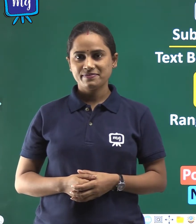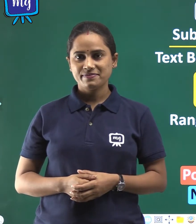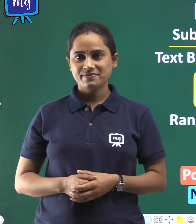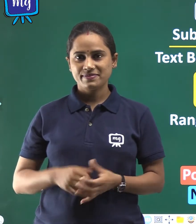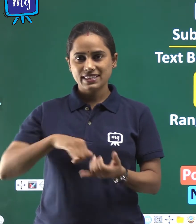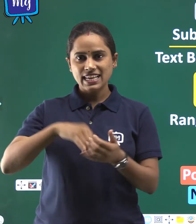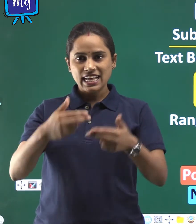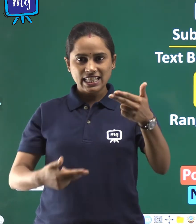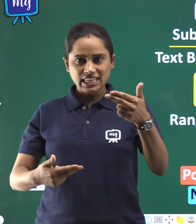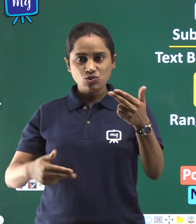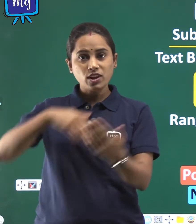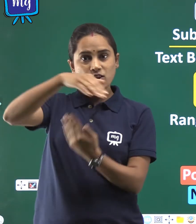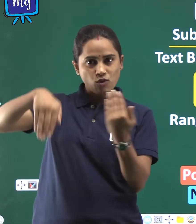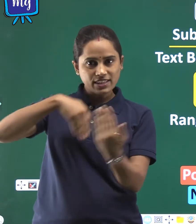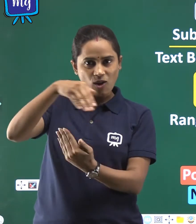The story revolves around